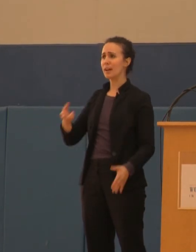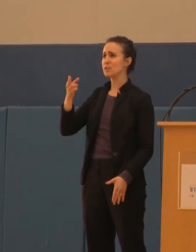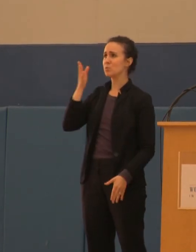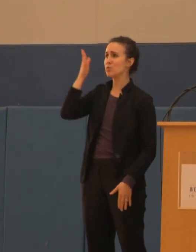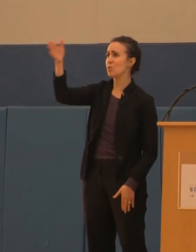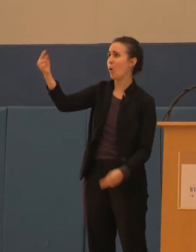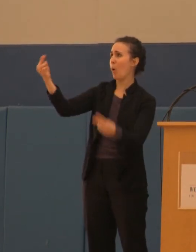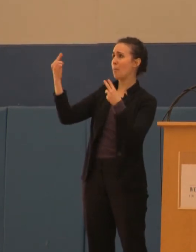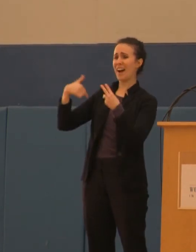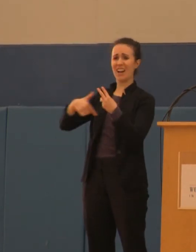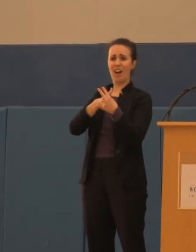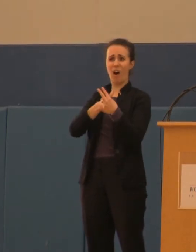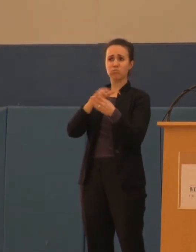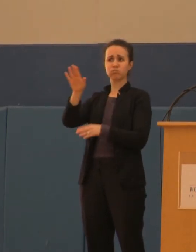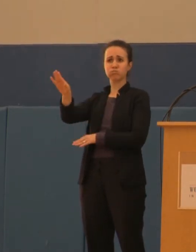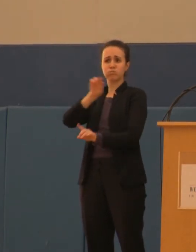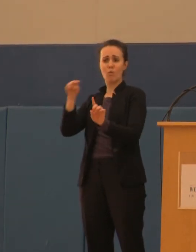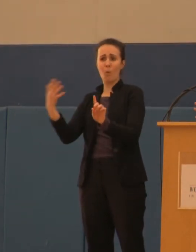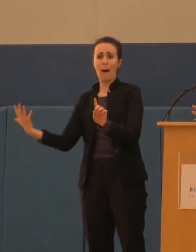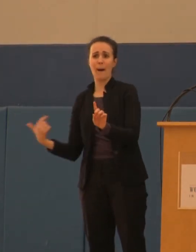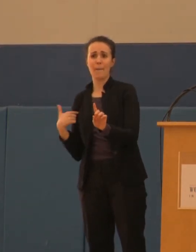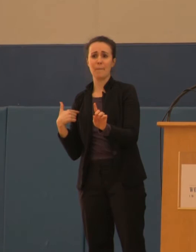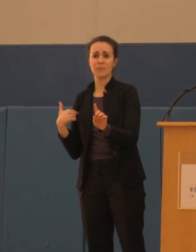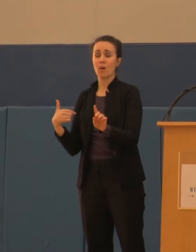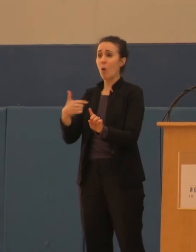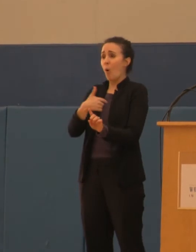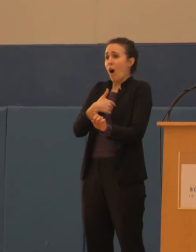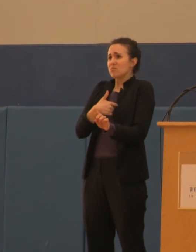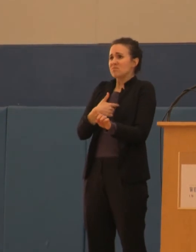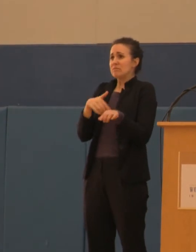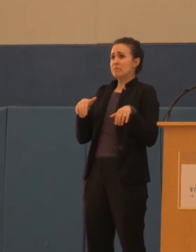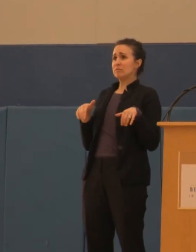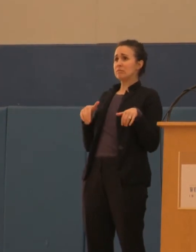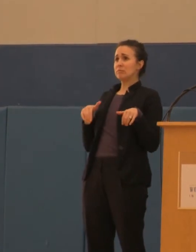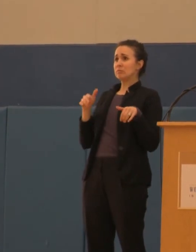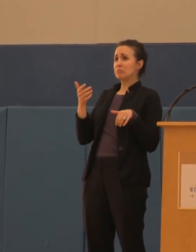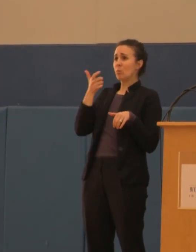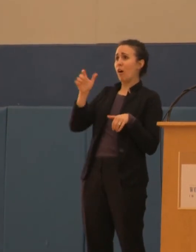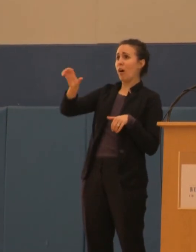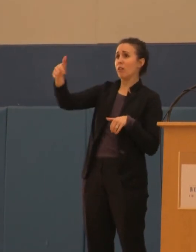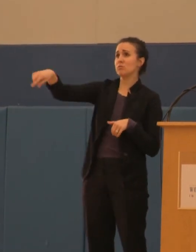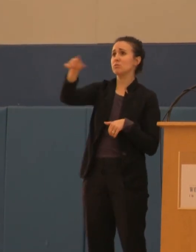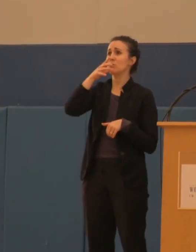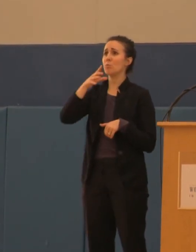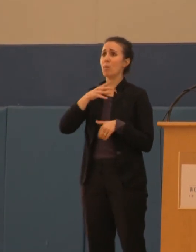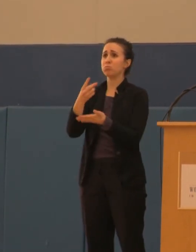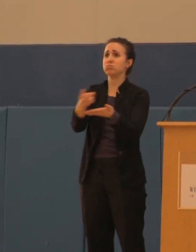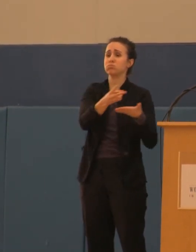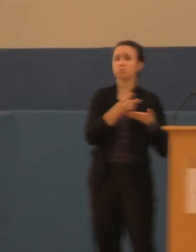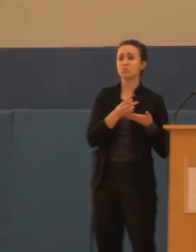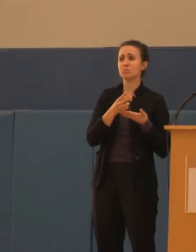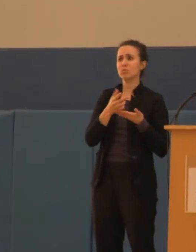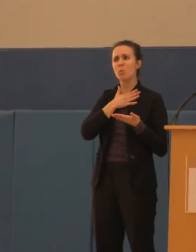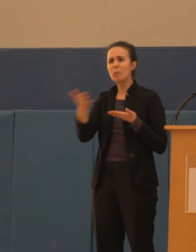us? Will we stand still and watch how other women fall? Or will we stand